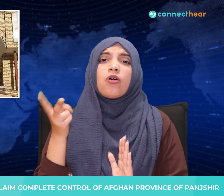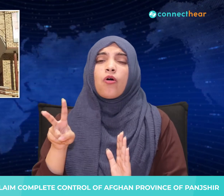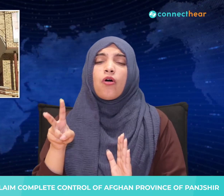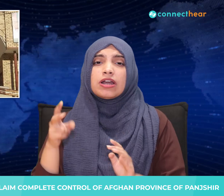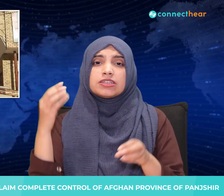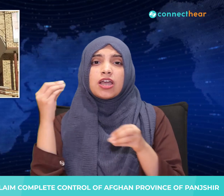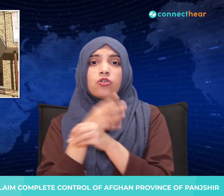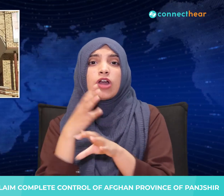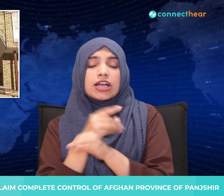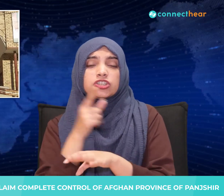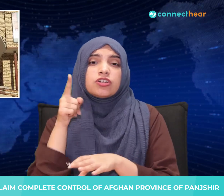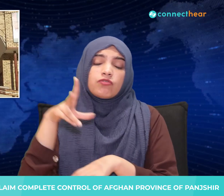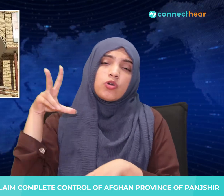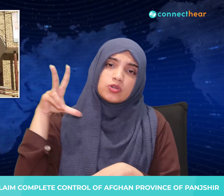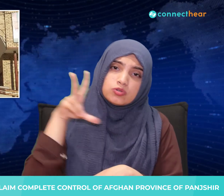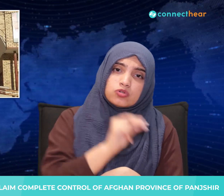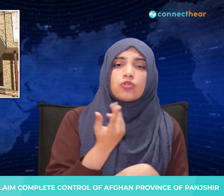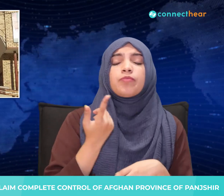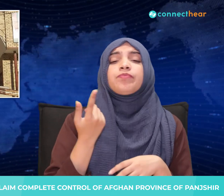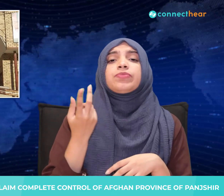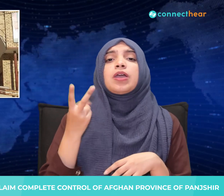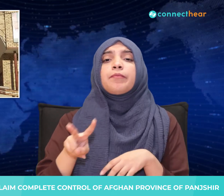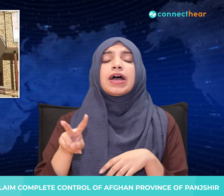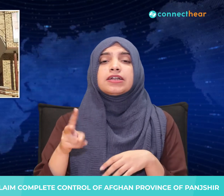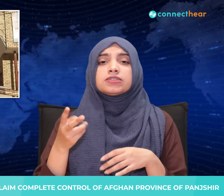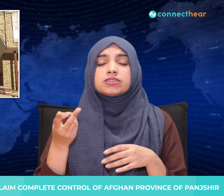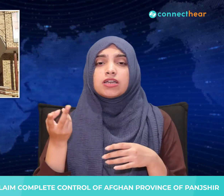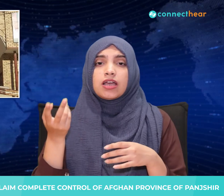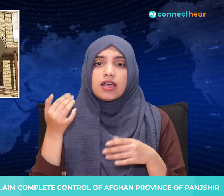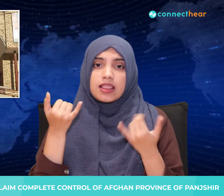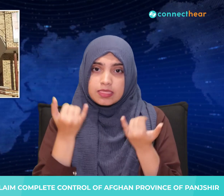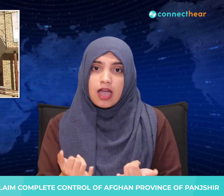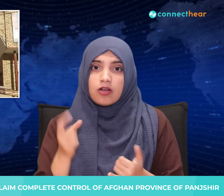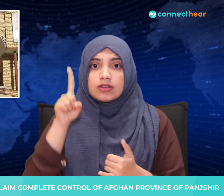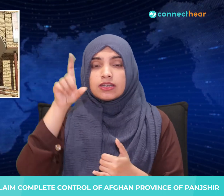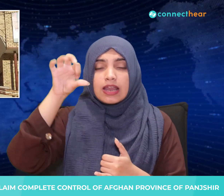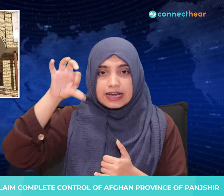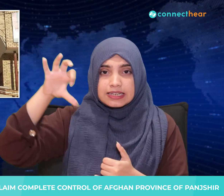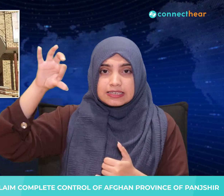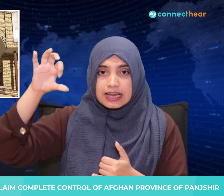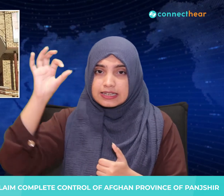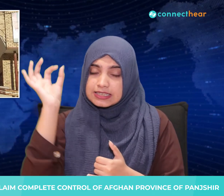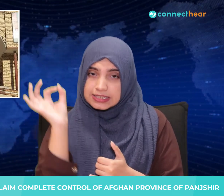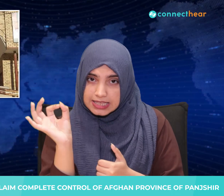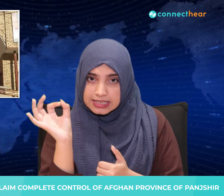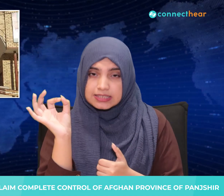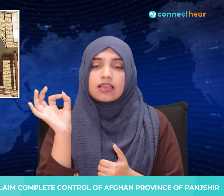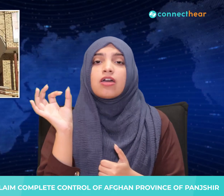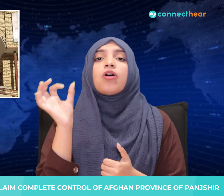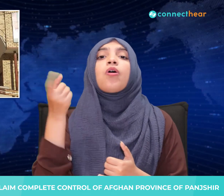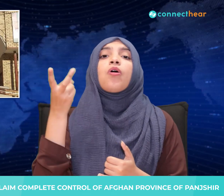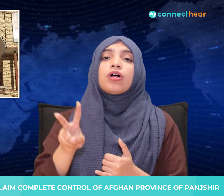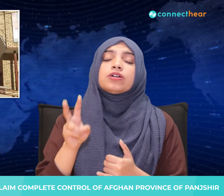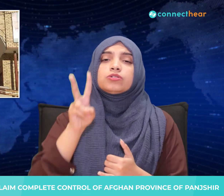army and by the Taliban government that previously ruled from 1996 to 2001.